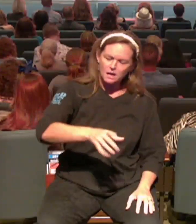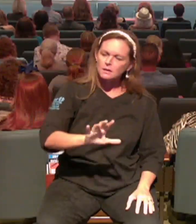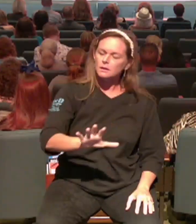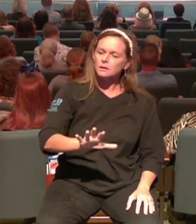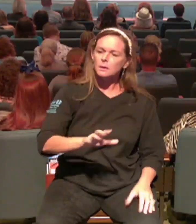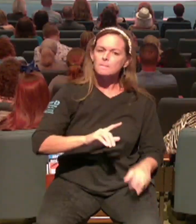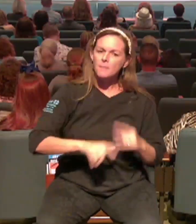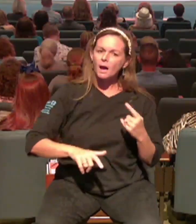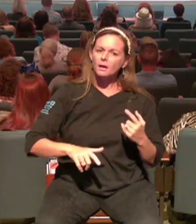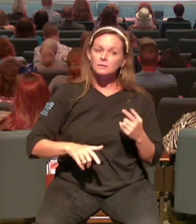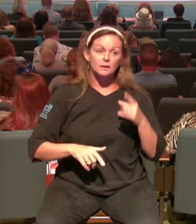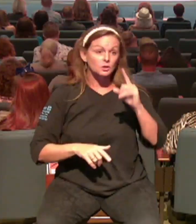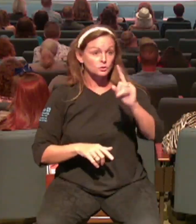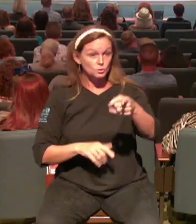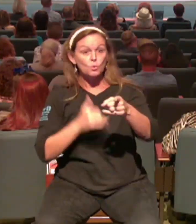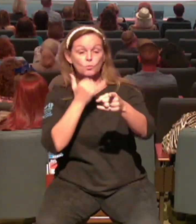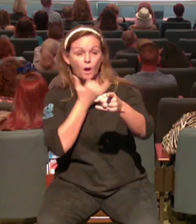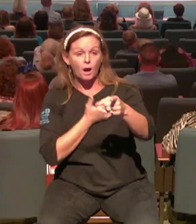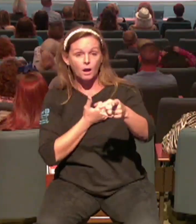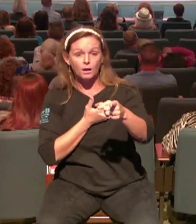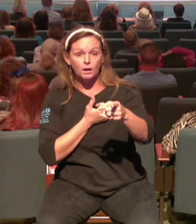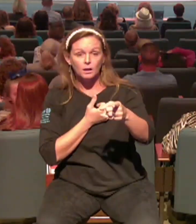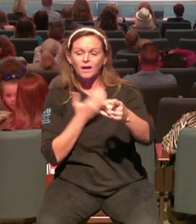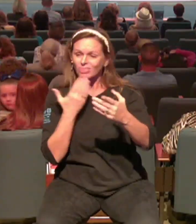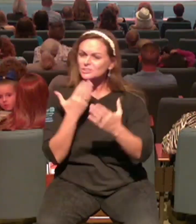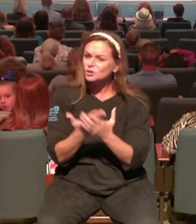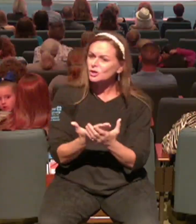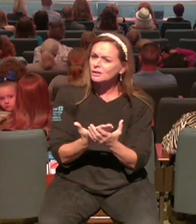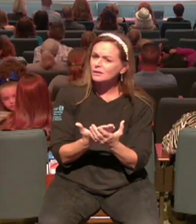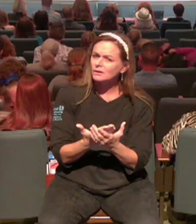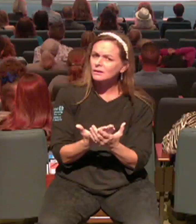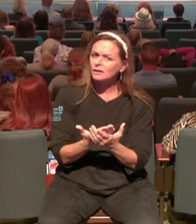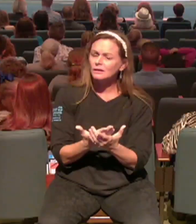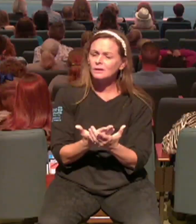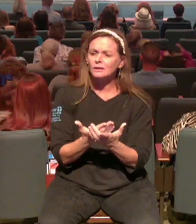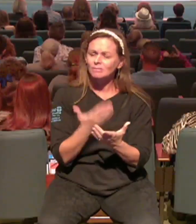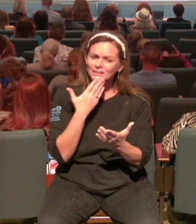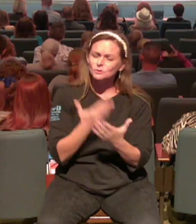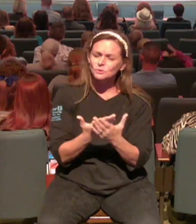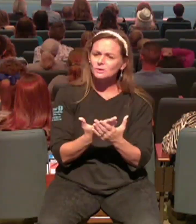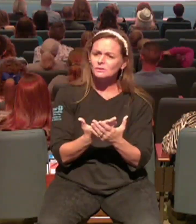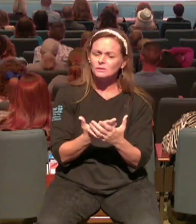bad thing, honey. Conviction is a good thing. Conviction is a beautiful thing.